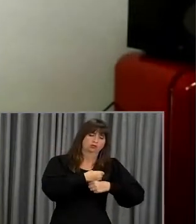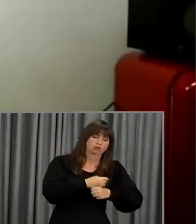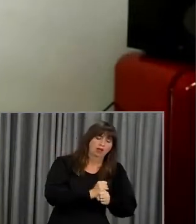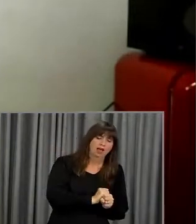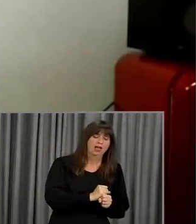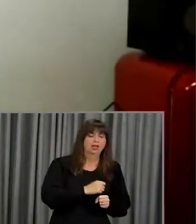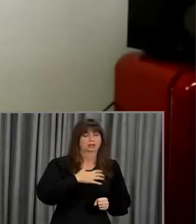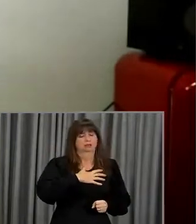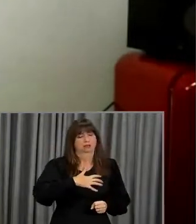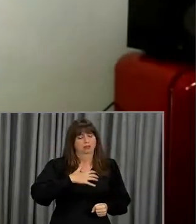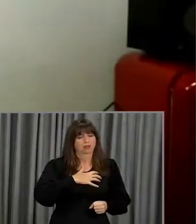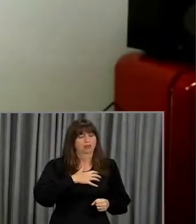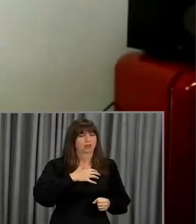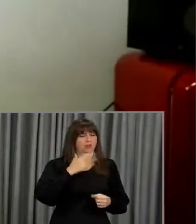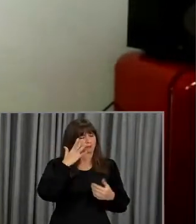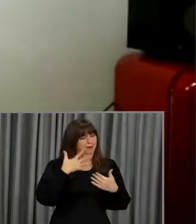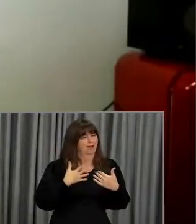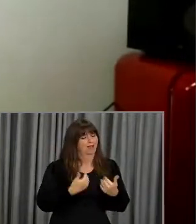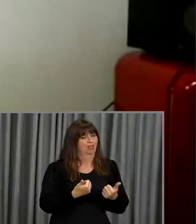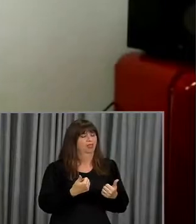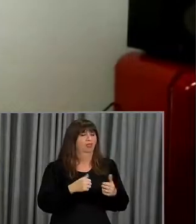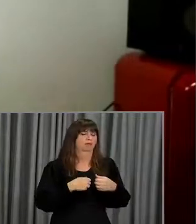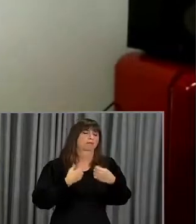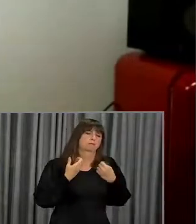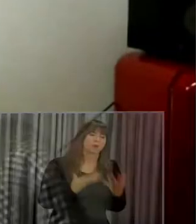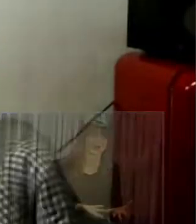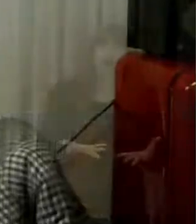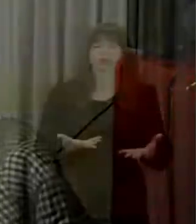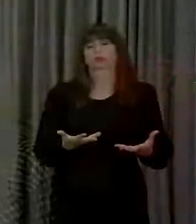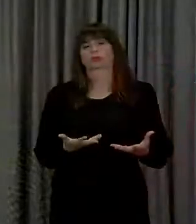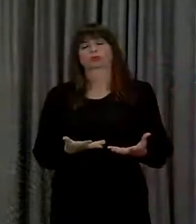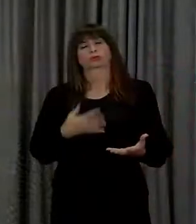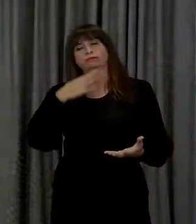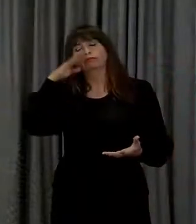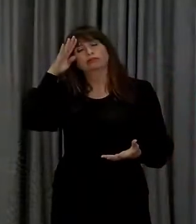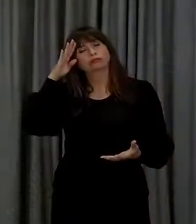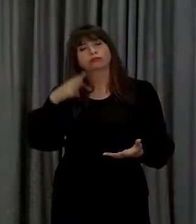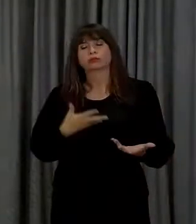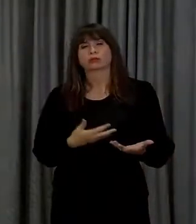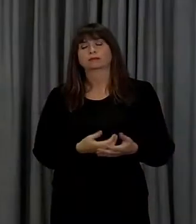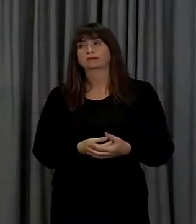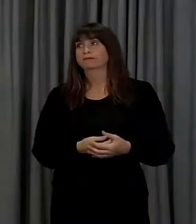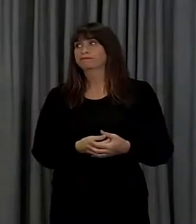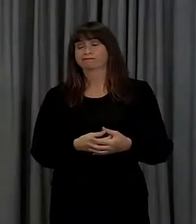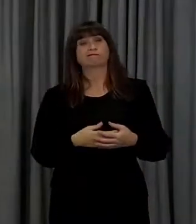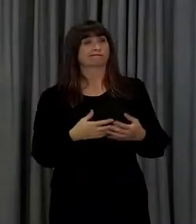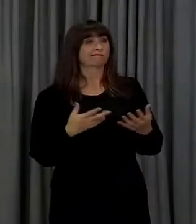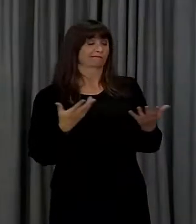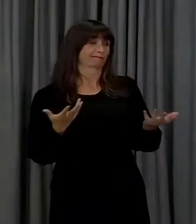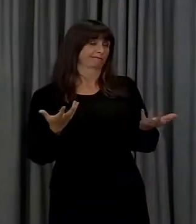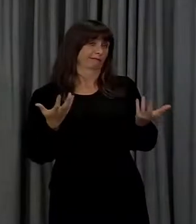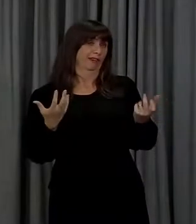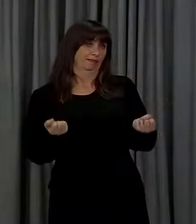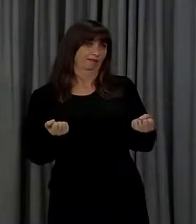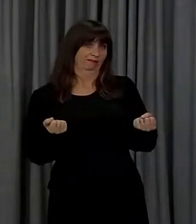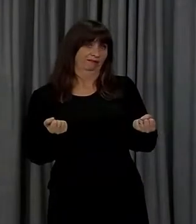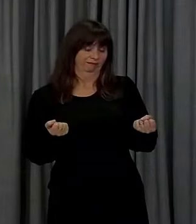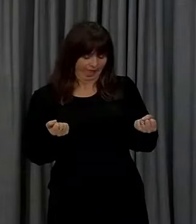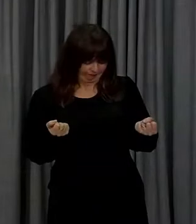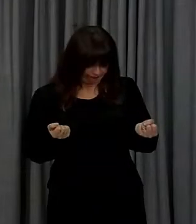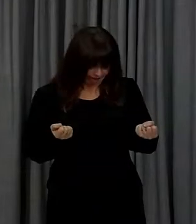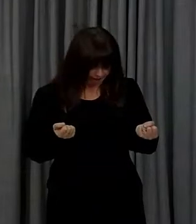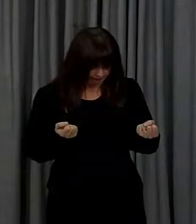something put in place to prevent the staff burnout? Thank you. Well, we already have a very